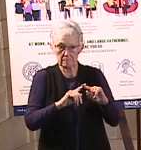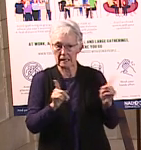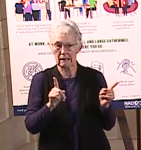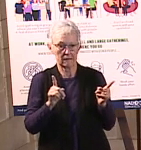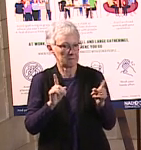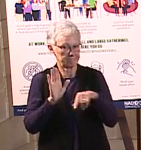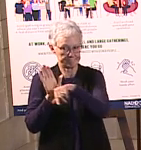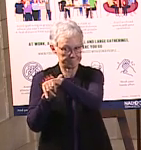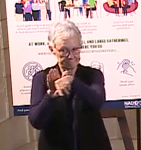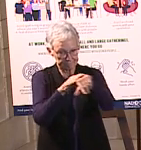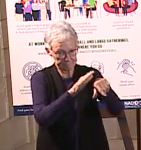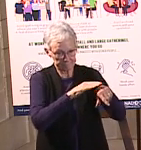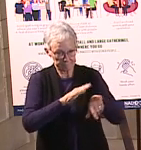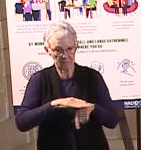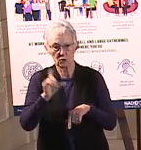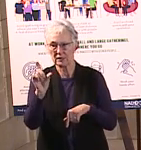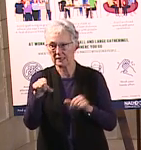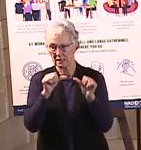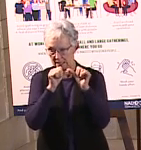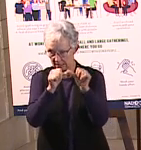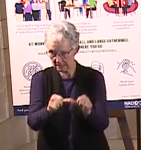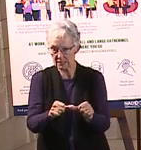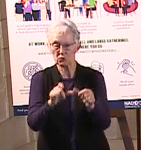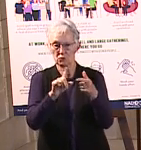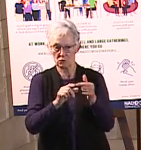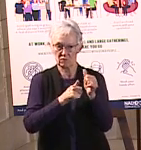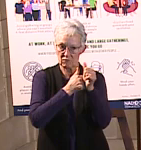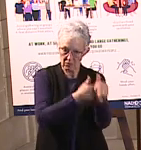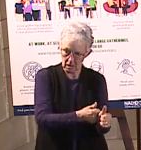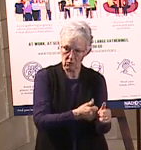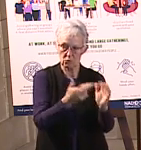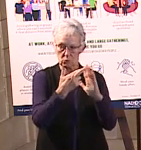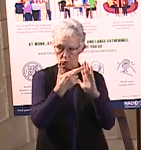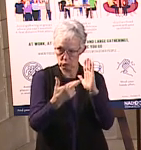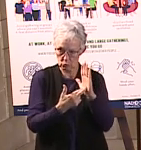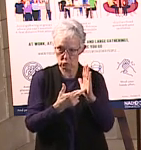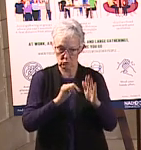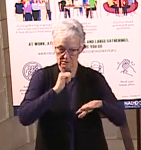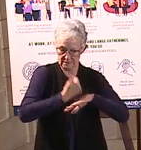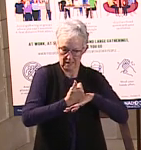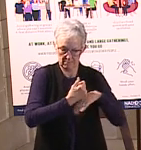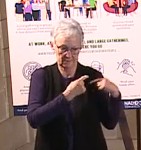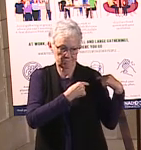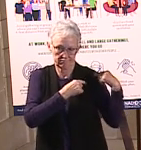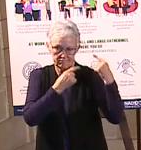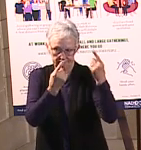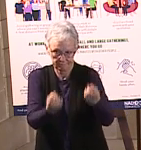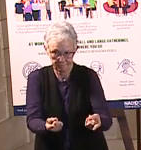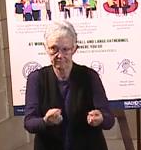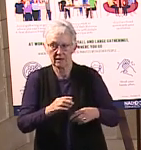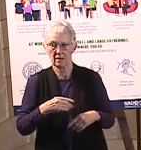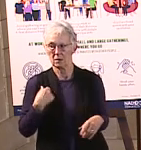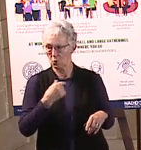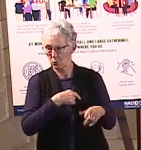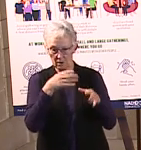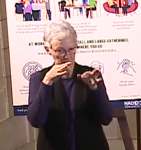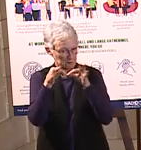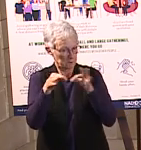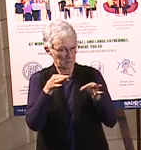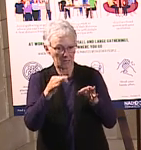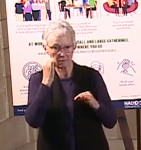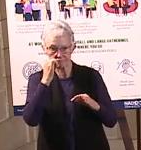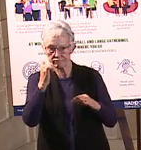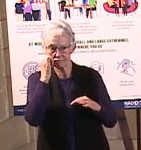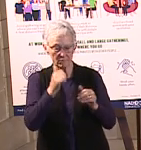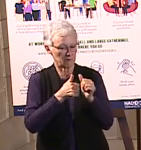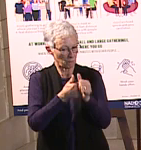to remember to practice all the good methods that we learned all throughout the course of this pandemic, use the tools we've given everybody, follow